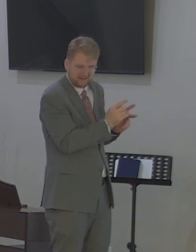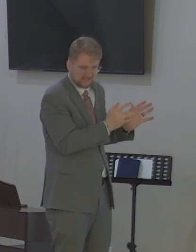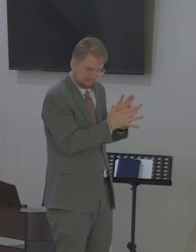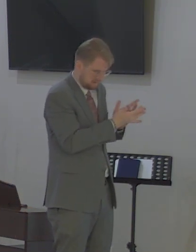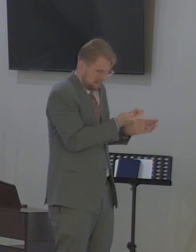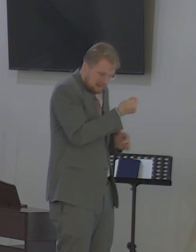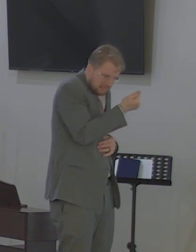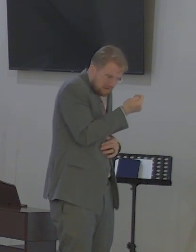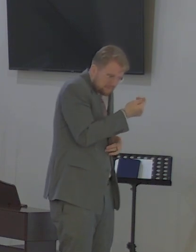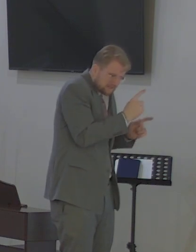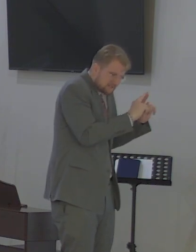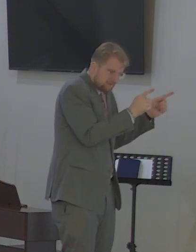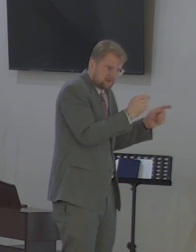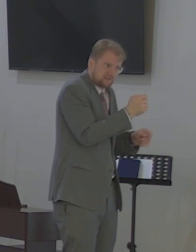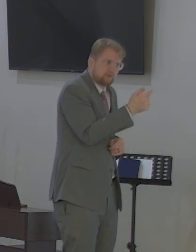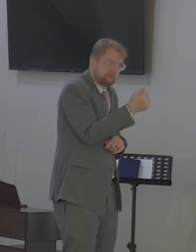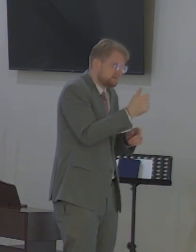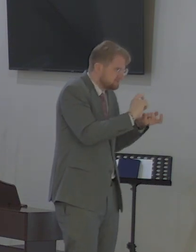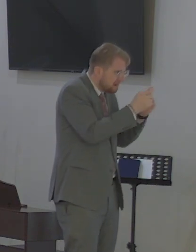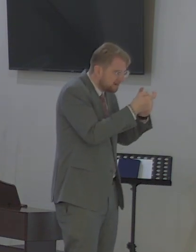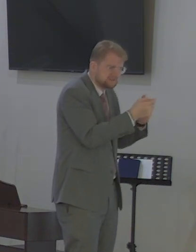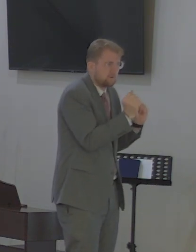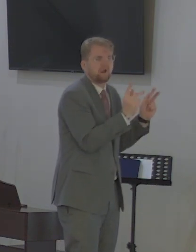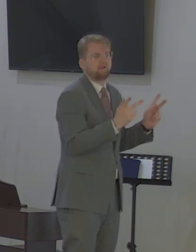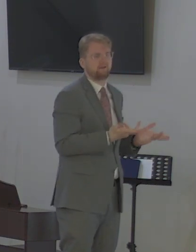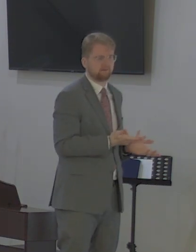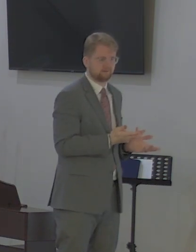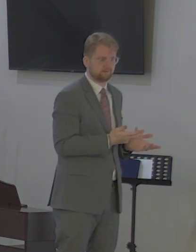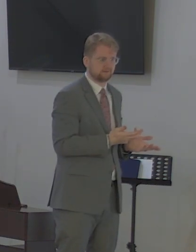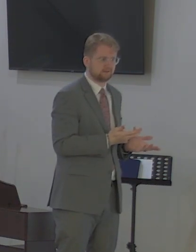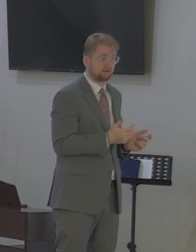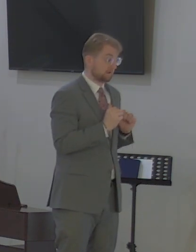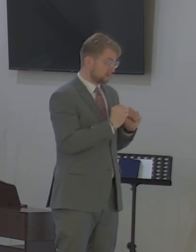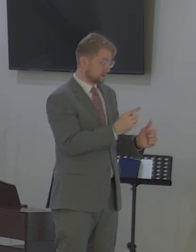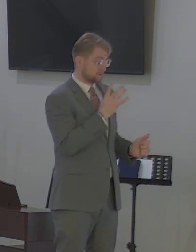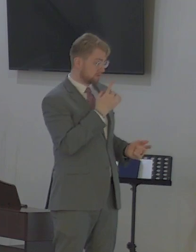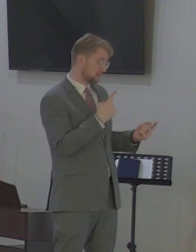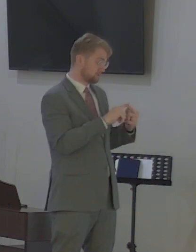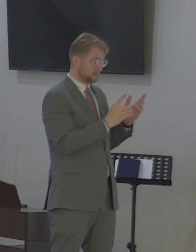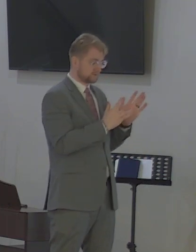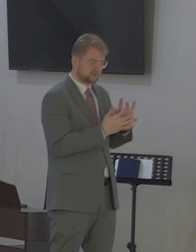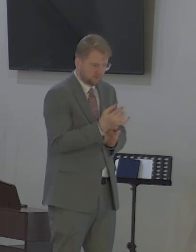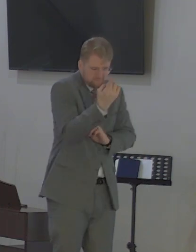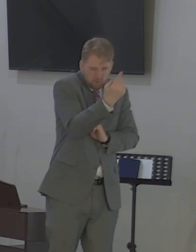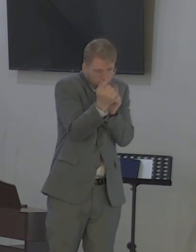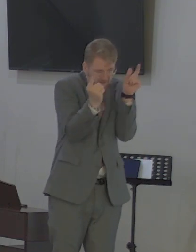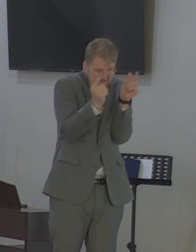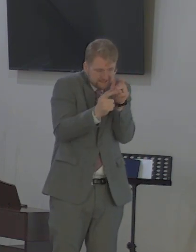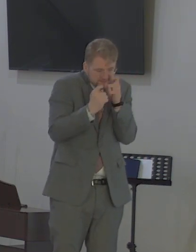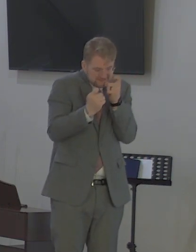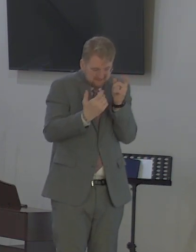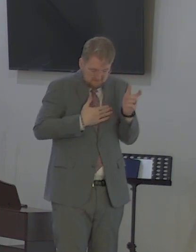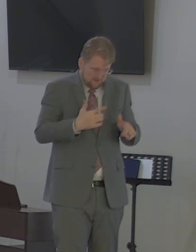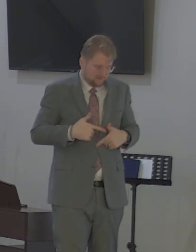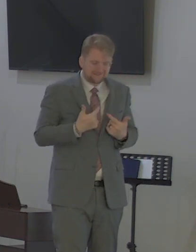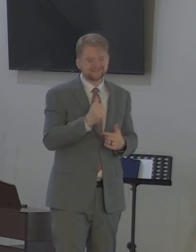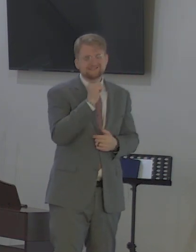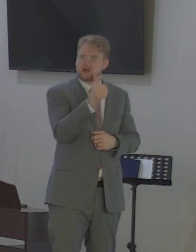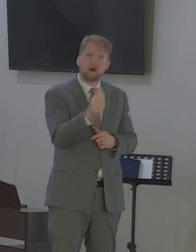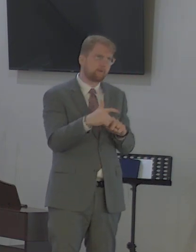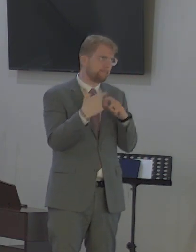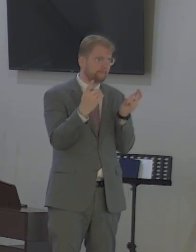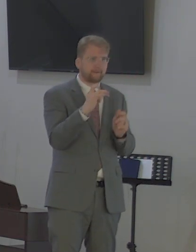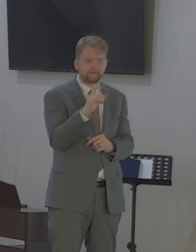there's some other good things that are within that. It's okay. It's only one little sin in my life. It's not a big deal. It's only